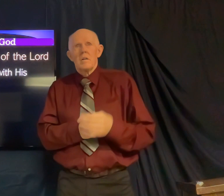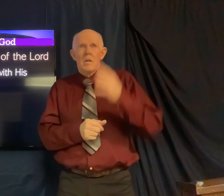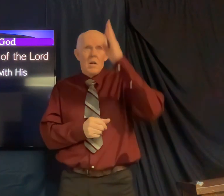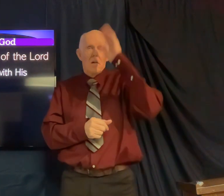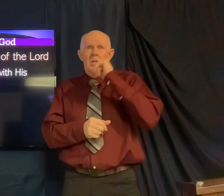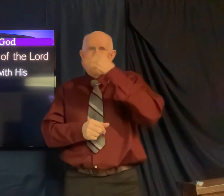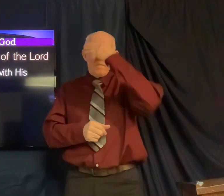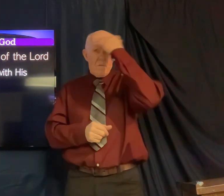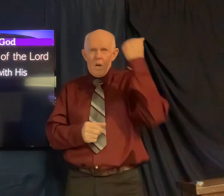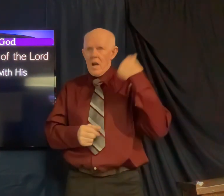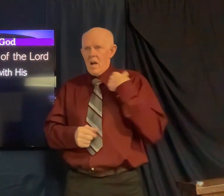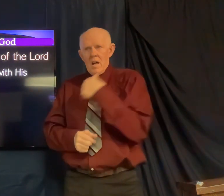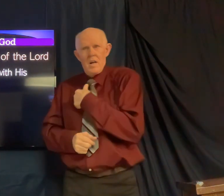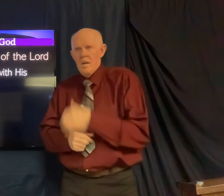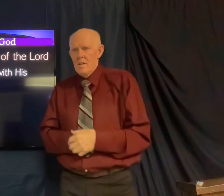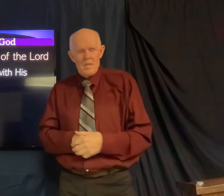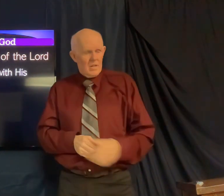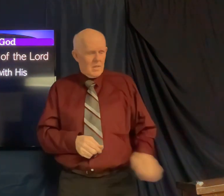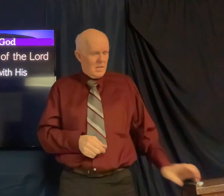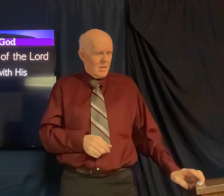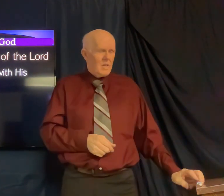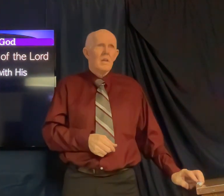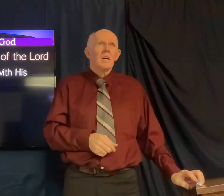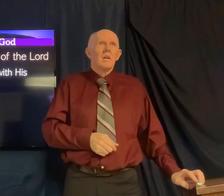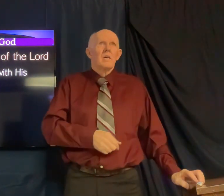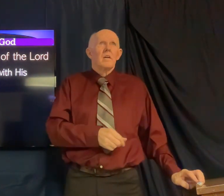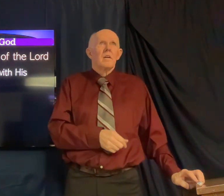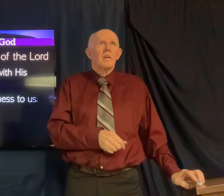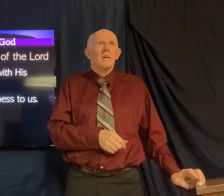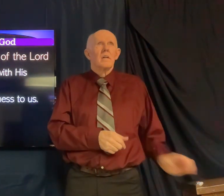And he is faithful to us. He doesn't forget us.